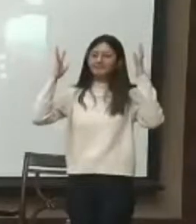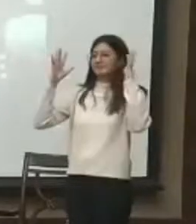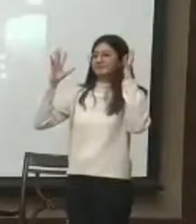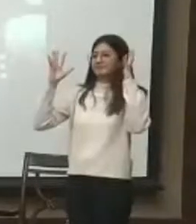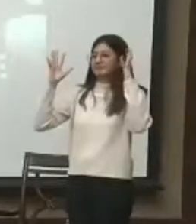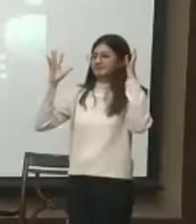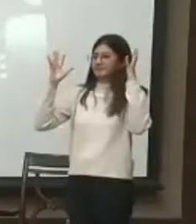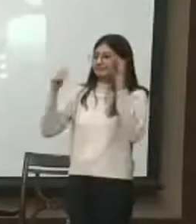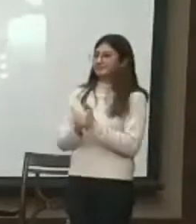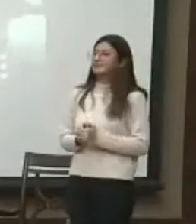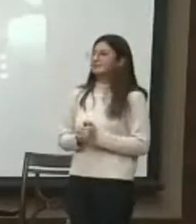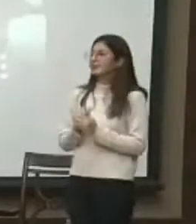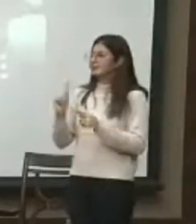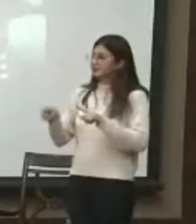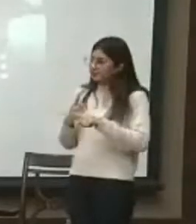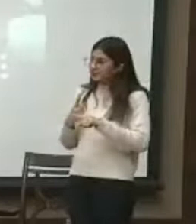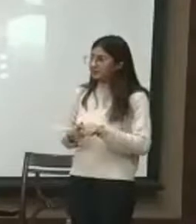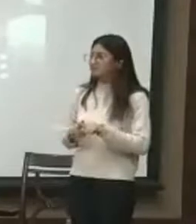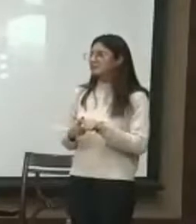them.